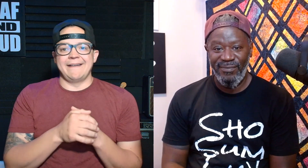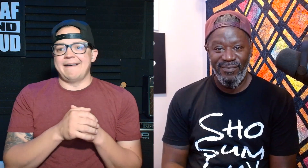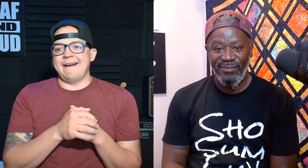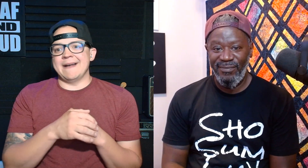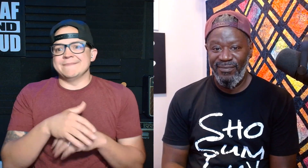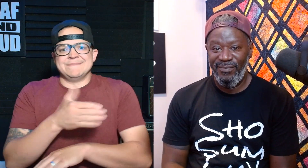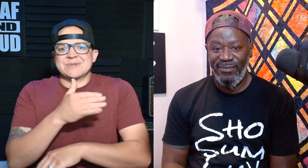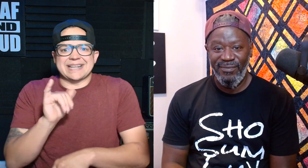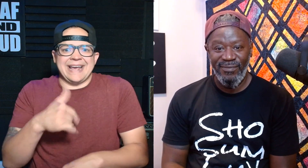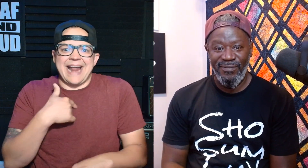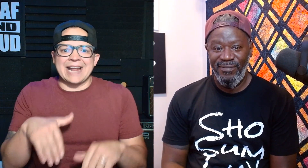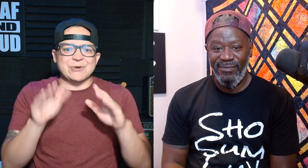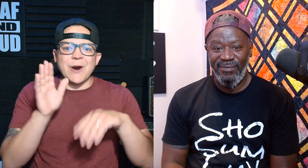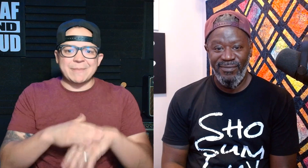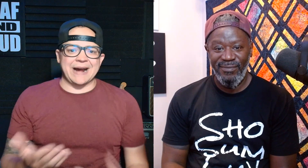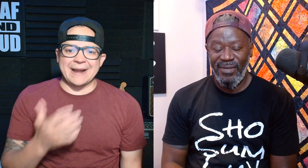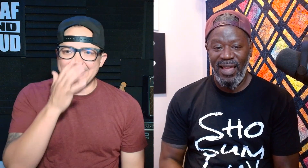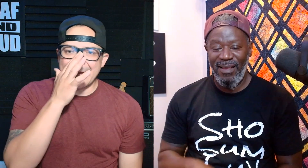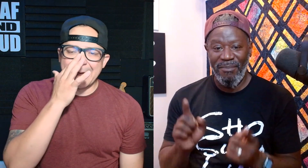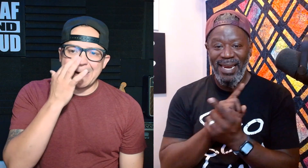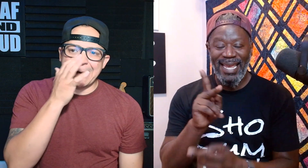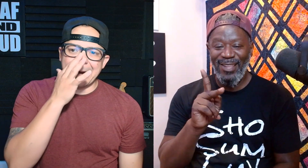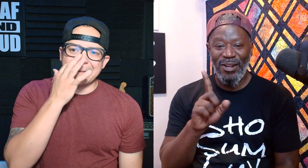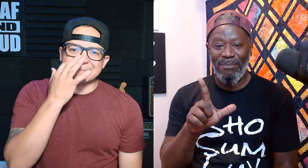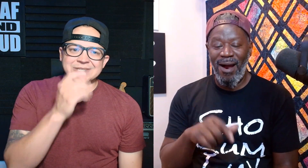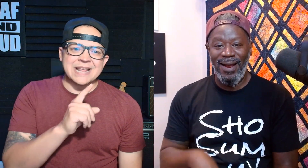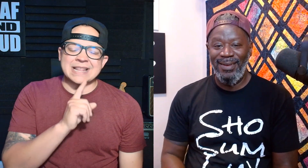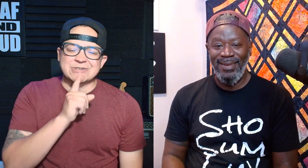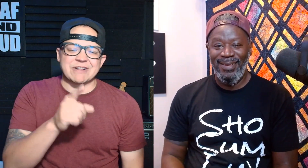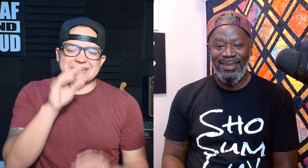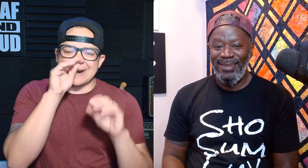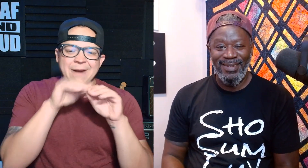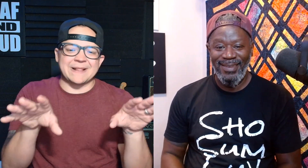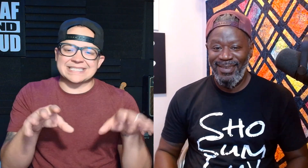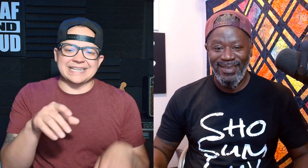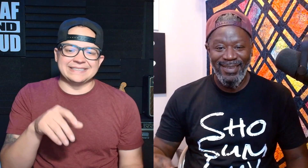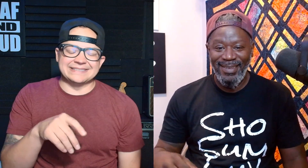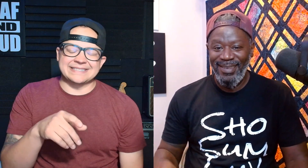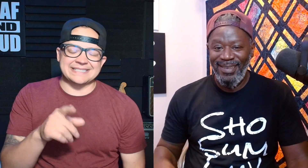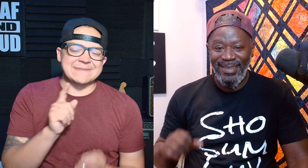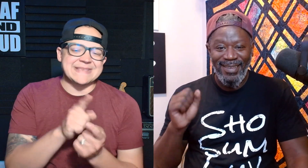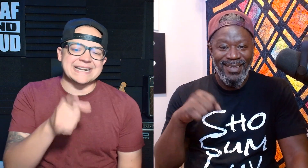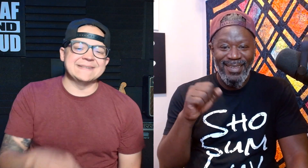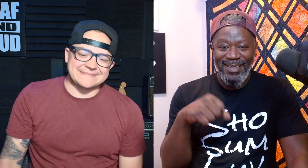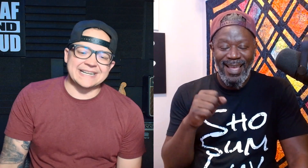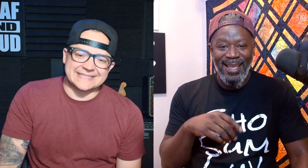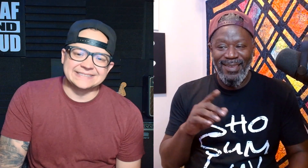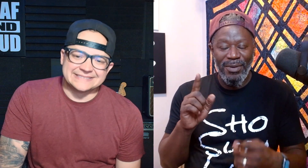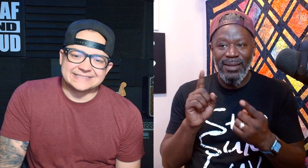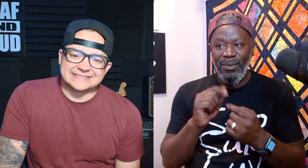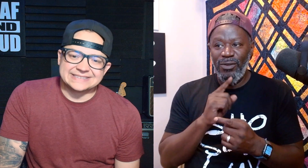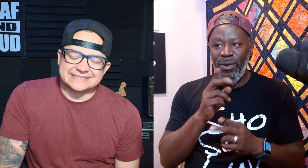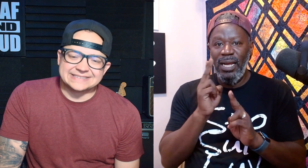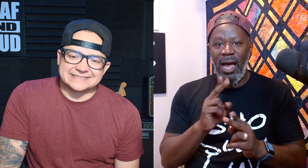made, music that I grew up on. Yeah, meeting Kendrick Lamar. So there was really a blessing to meet him. Yeah.